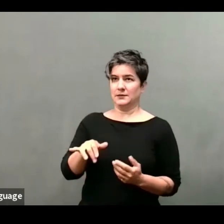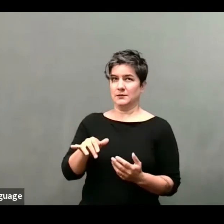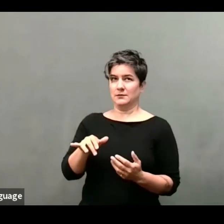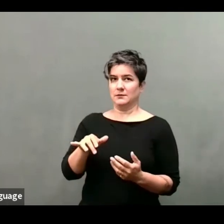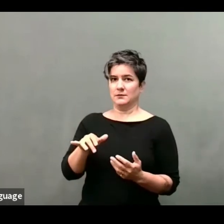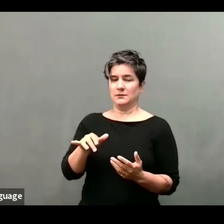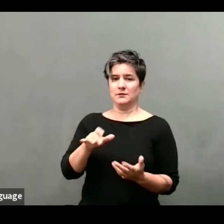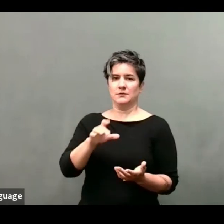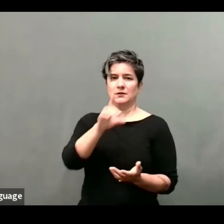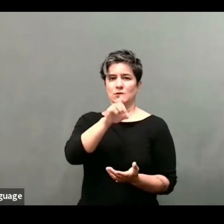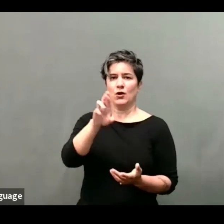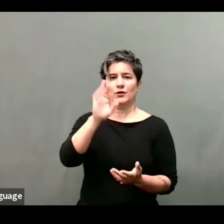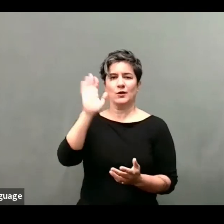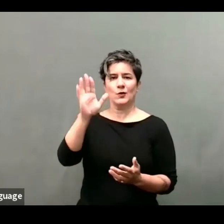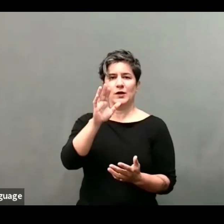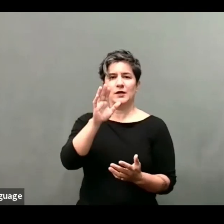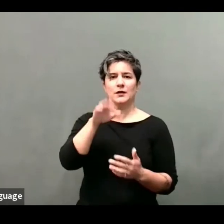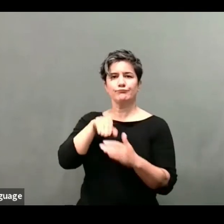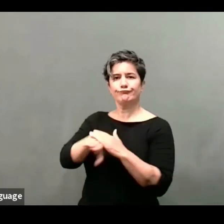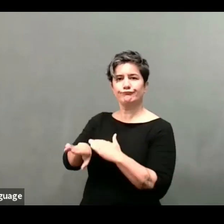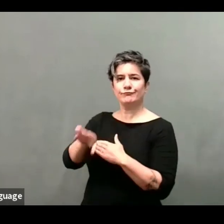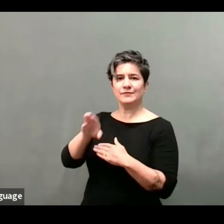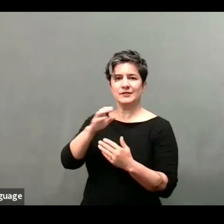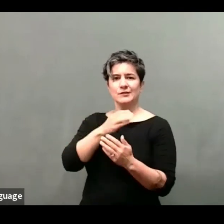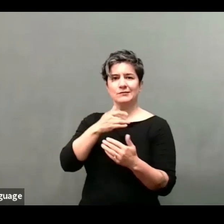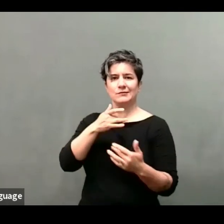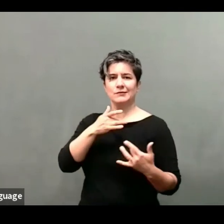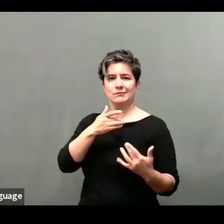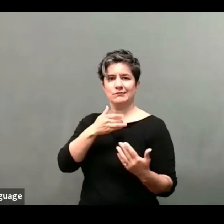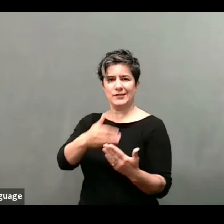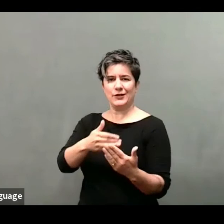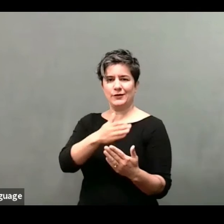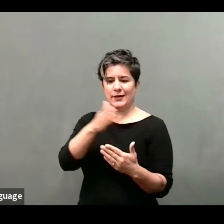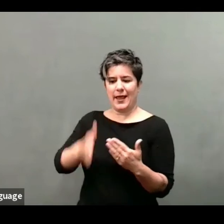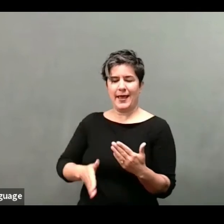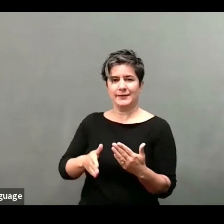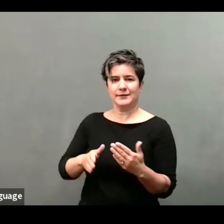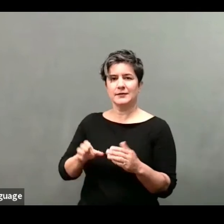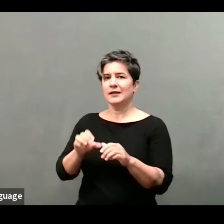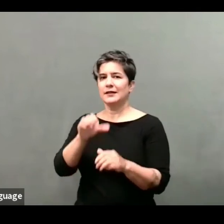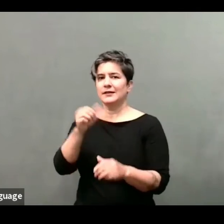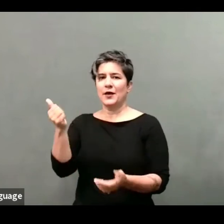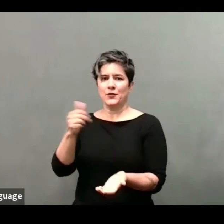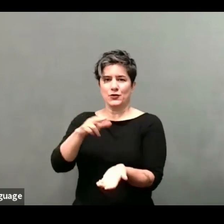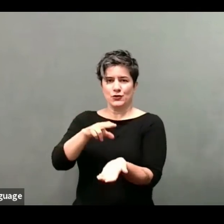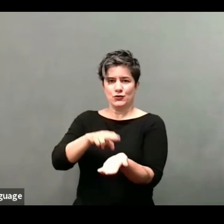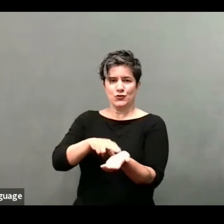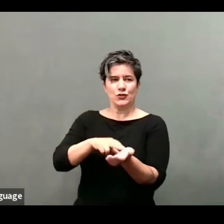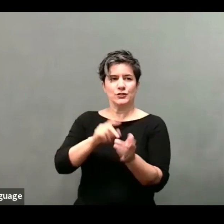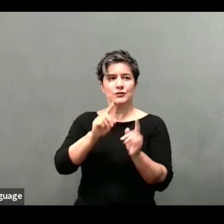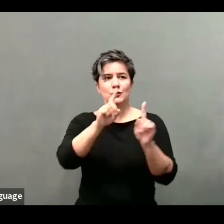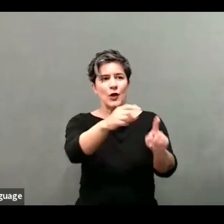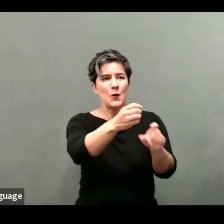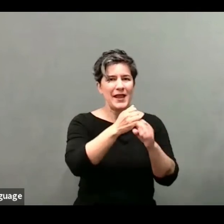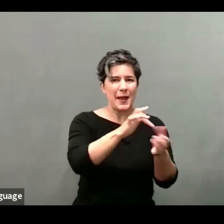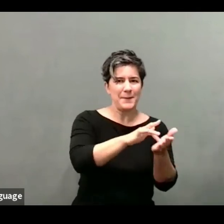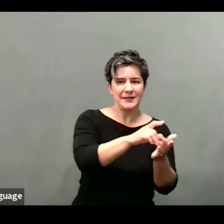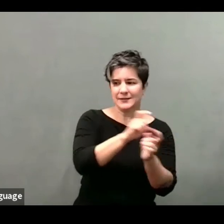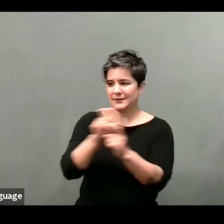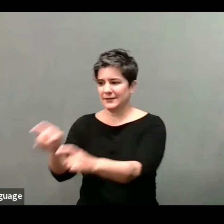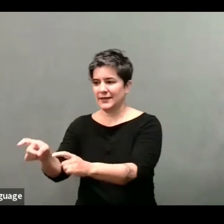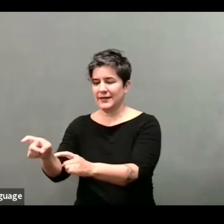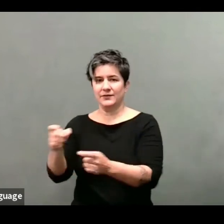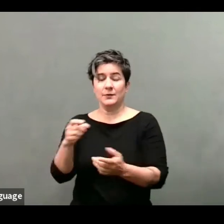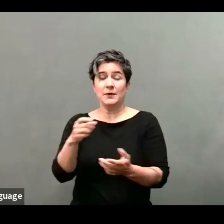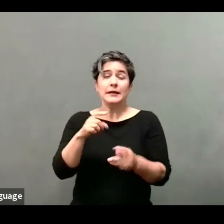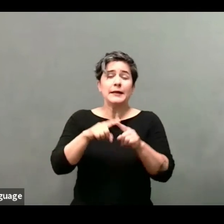the doctor is most likely to come in at this point then. And another nurse may end up giving the medications depending on if the